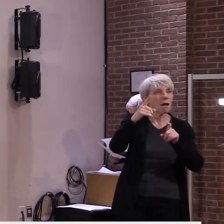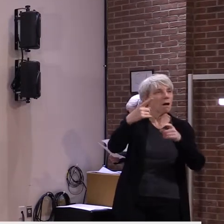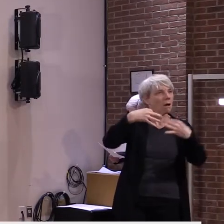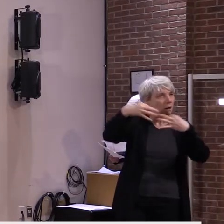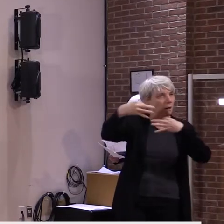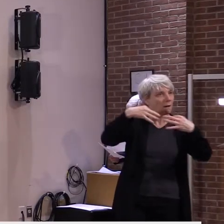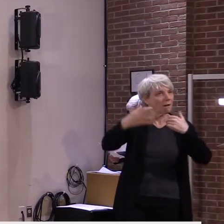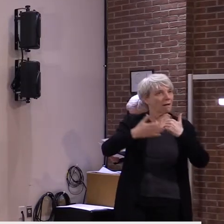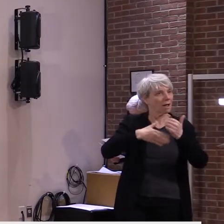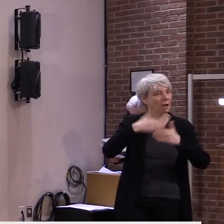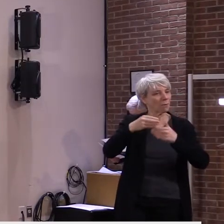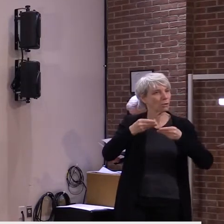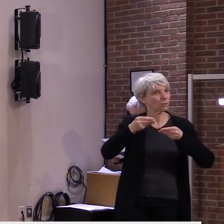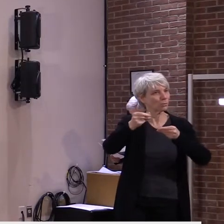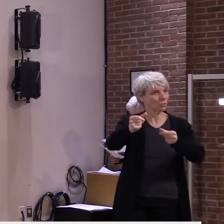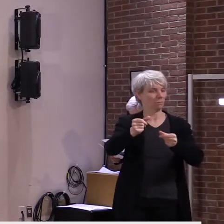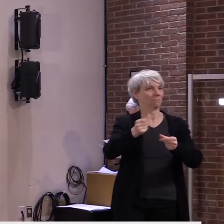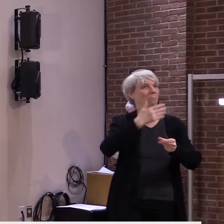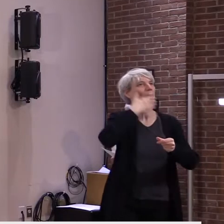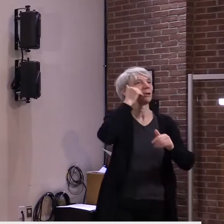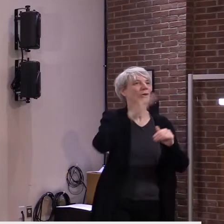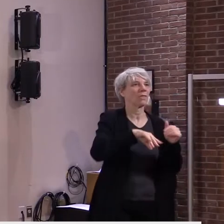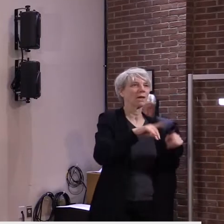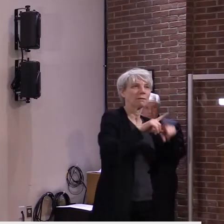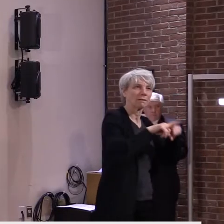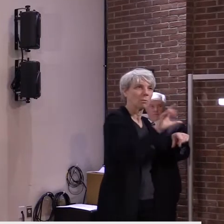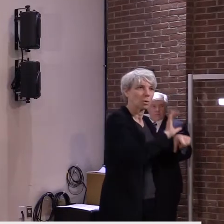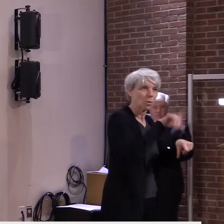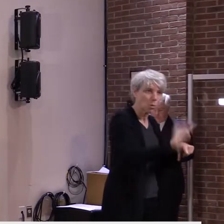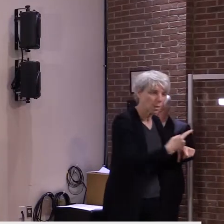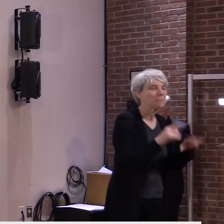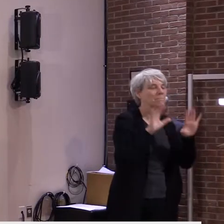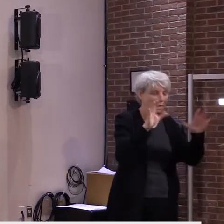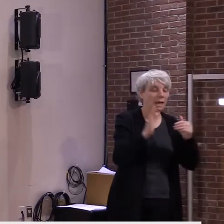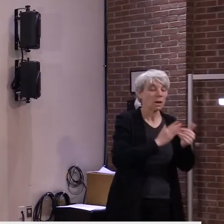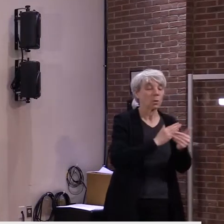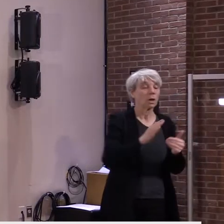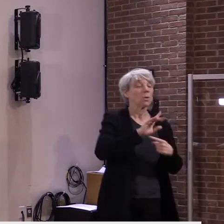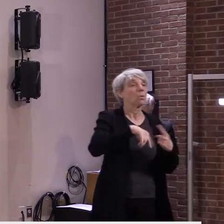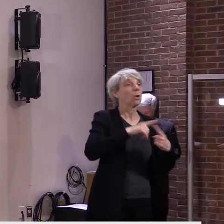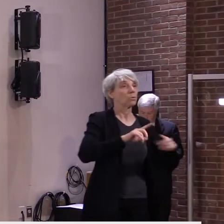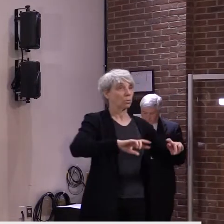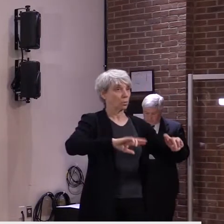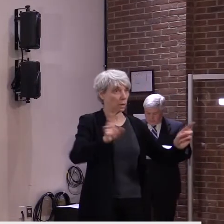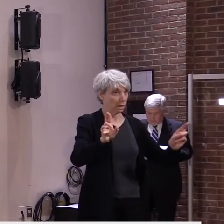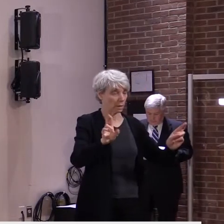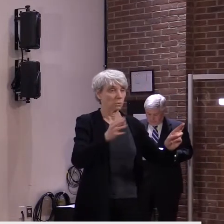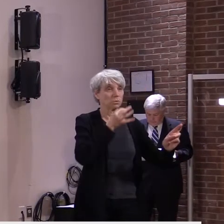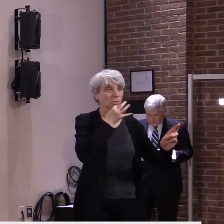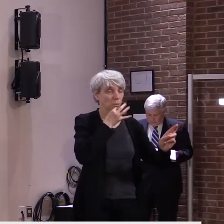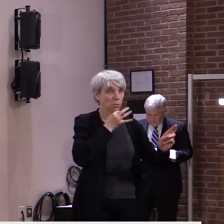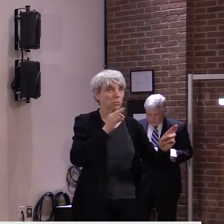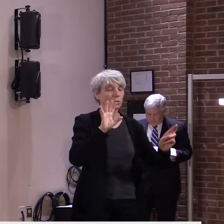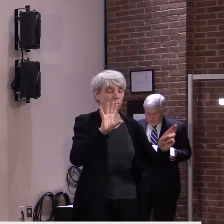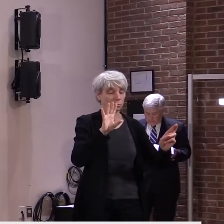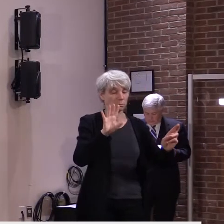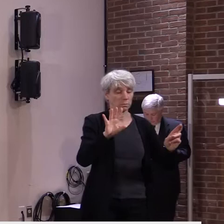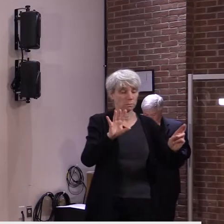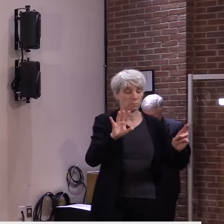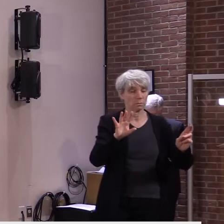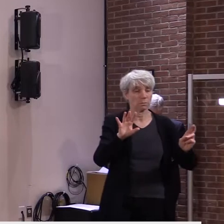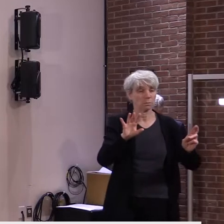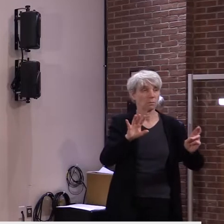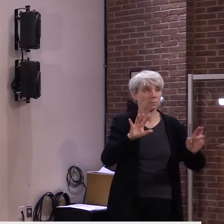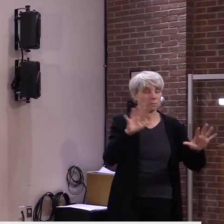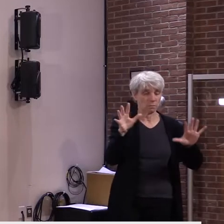that perspective, you know, when we are comfortable that the different safeguards and identity